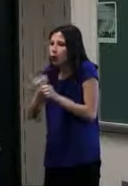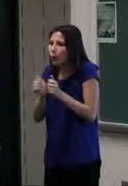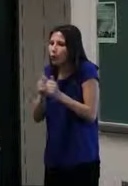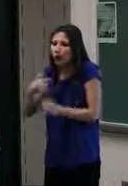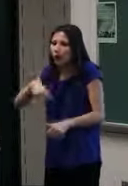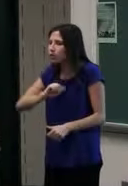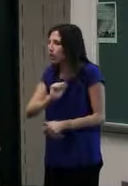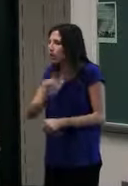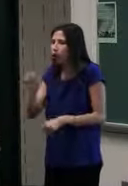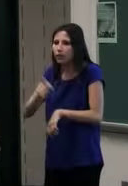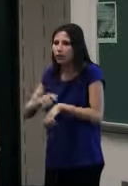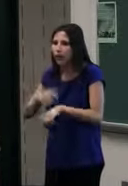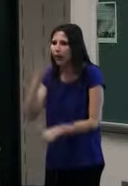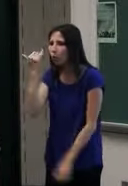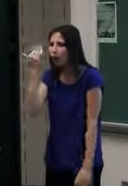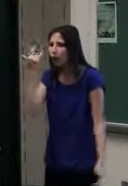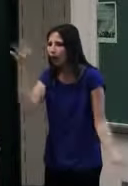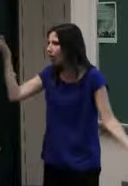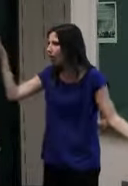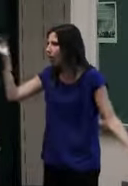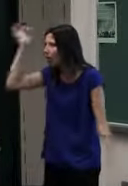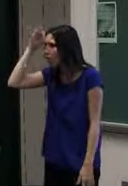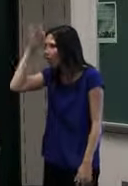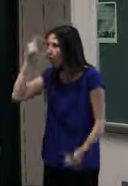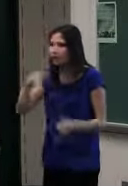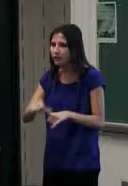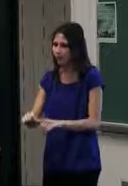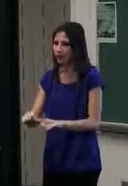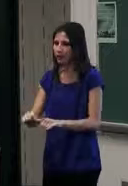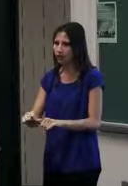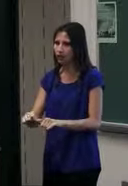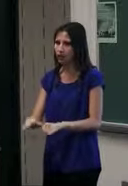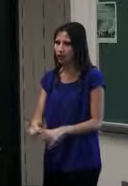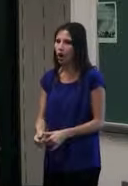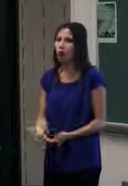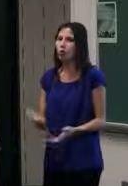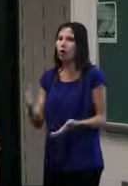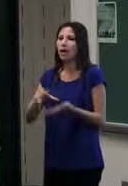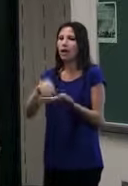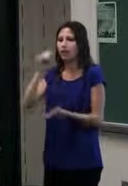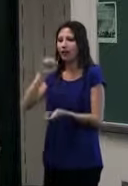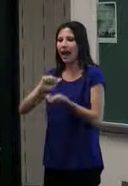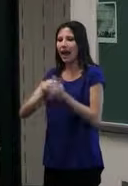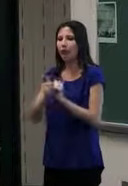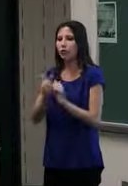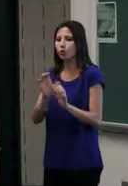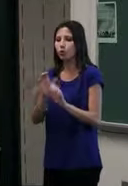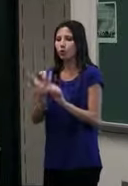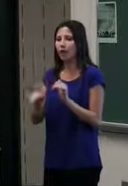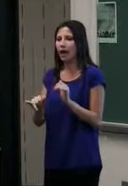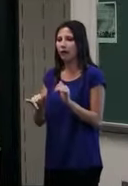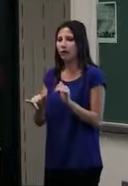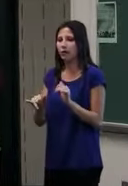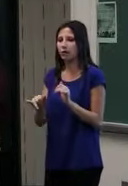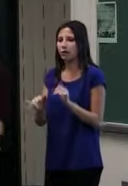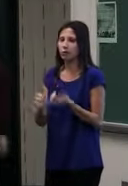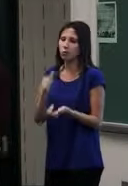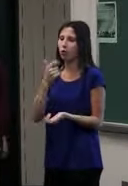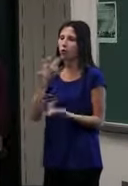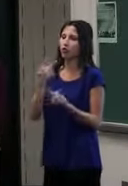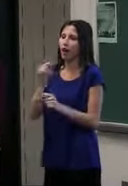they need to be educated, and I've learned how to do that without getting frustrated at everybody else. So that's